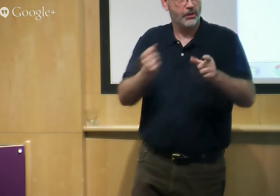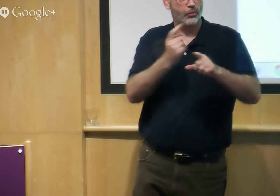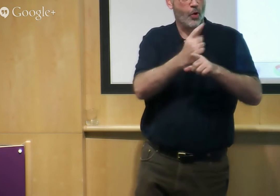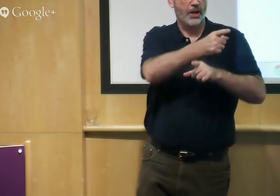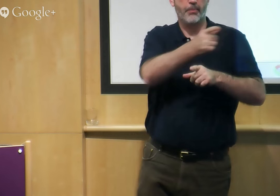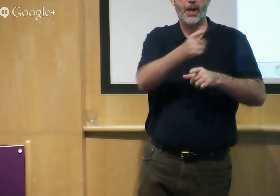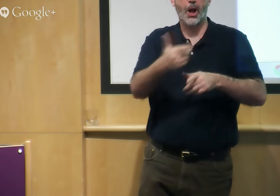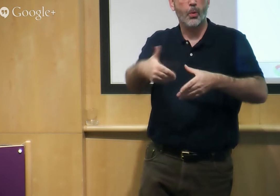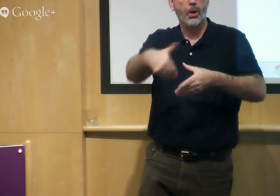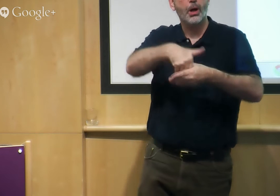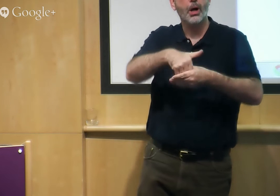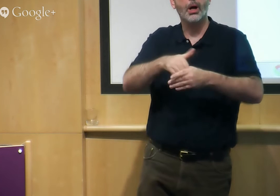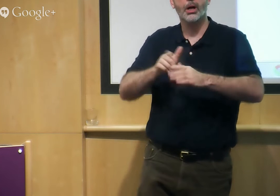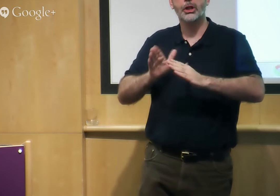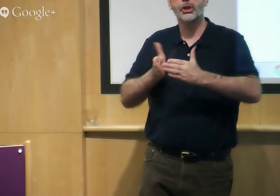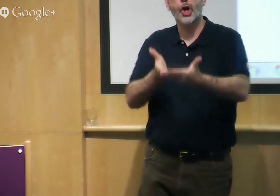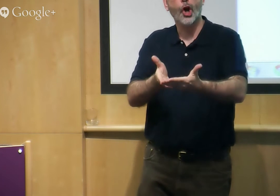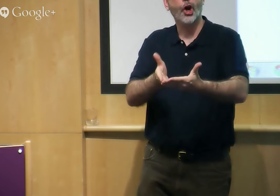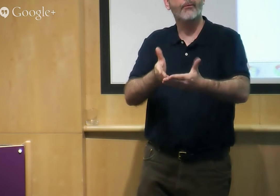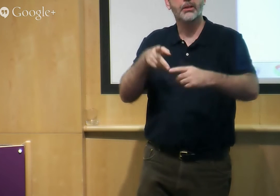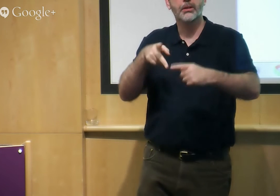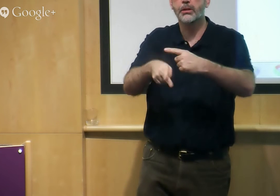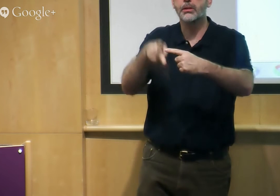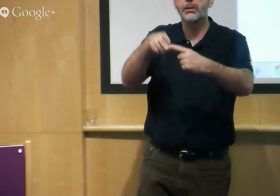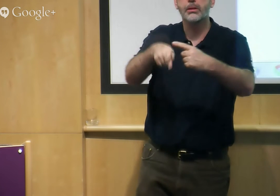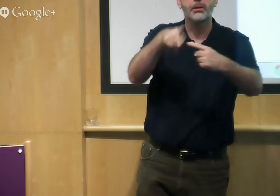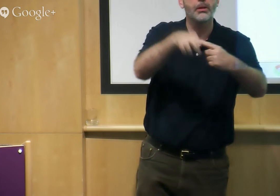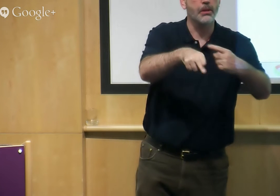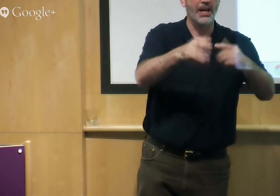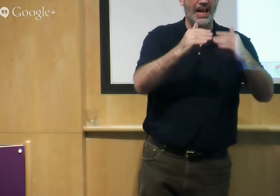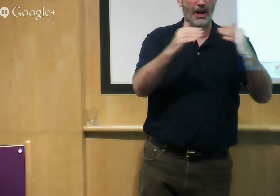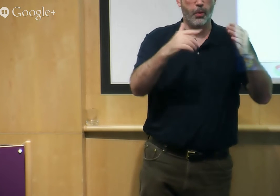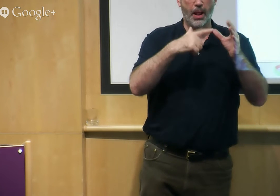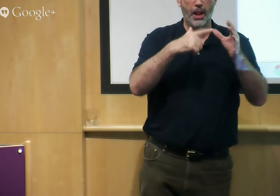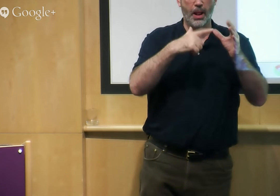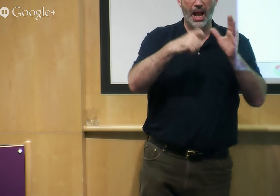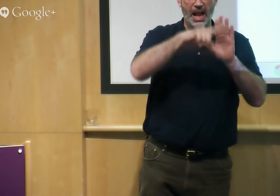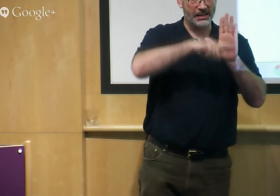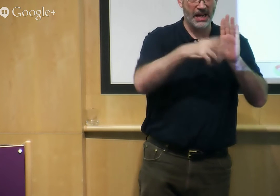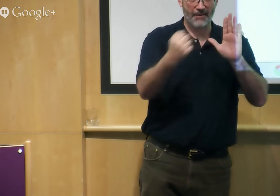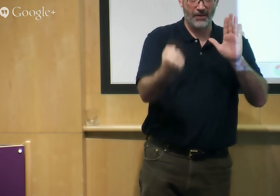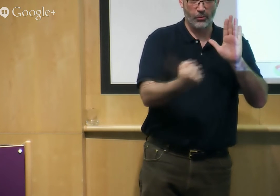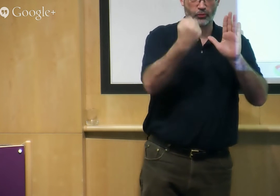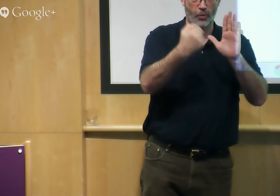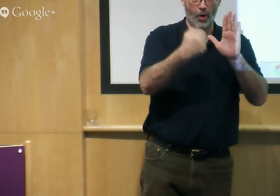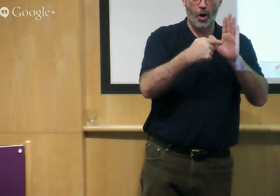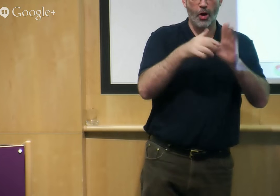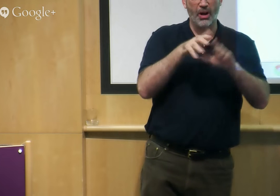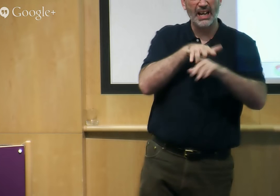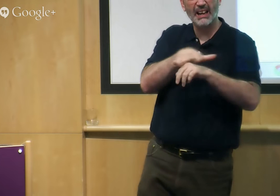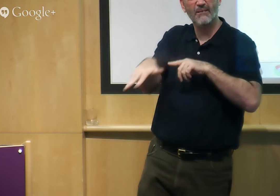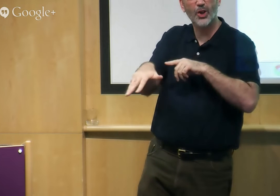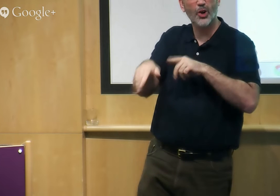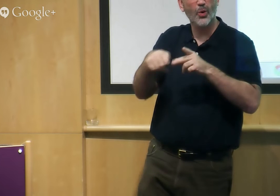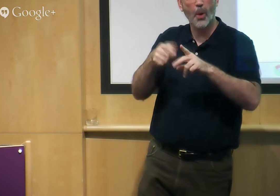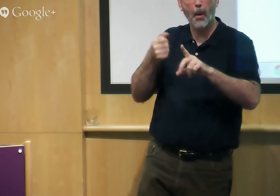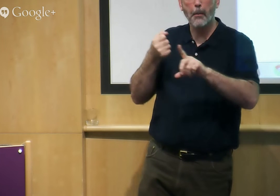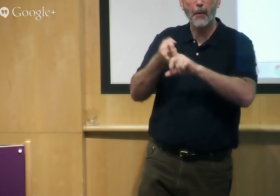confidence to be able to engage with the community. There's so many cuts of services that happen, and yet there's